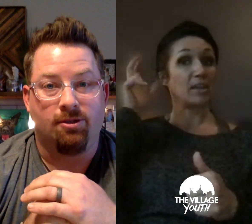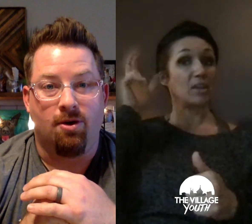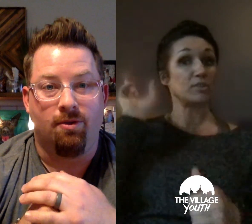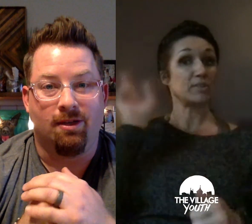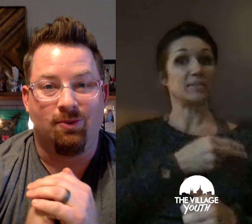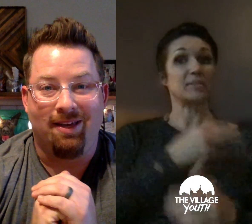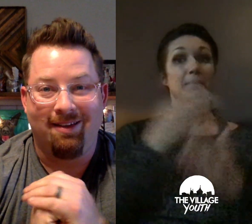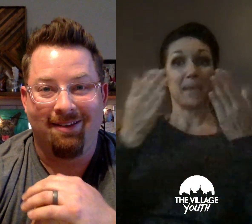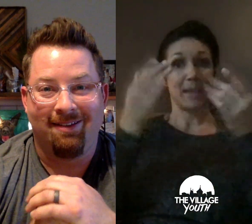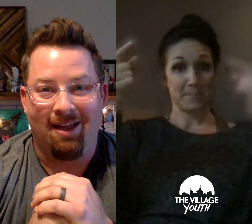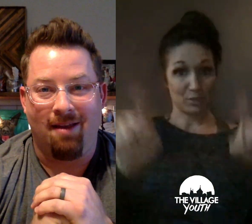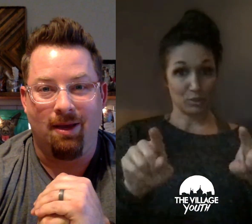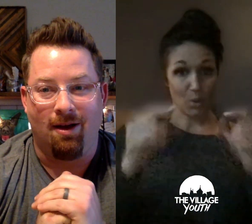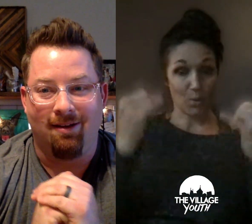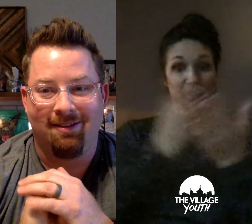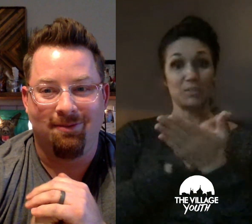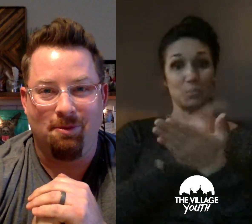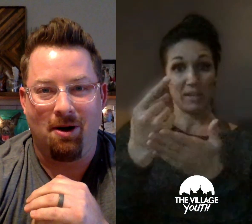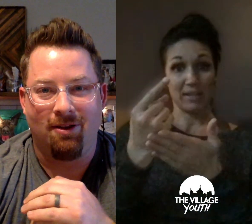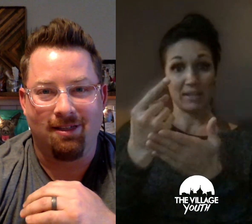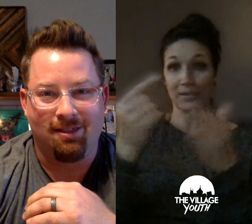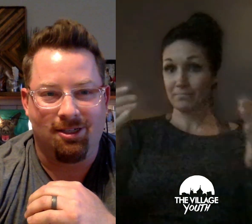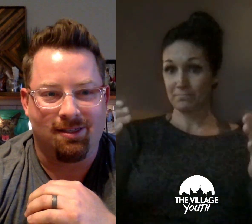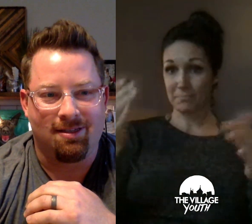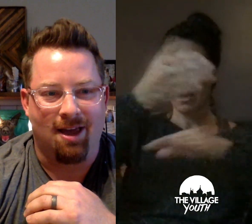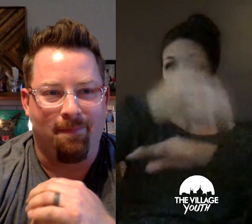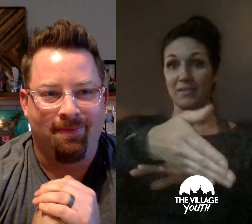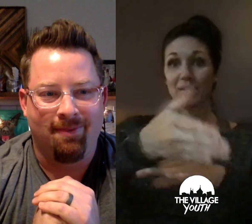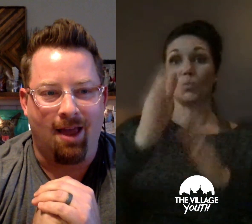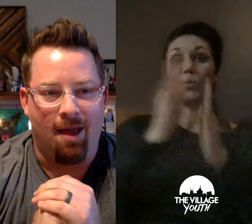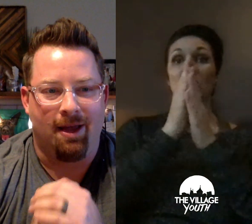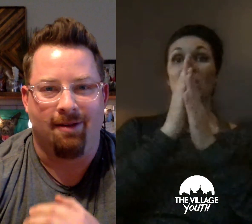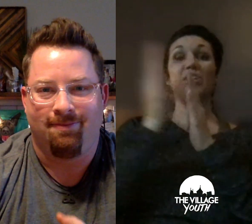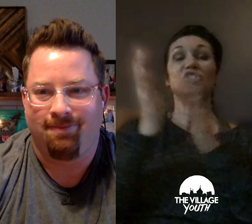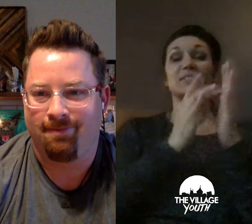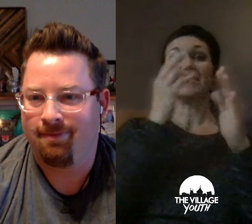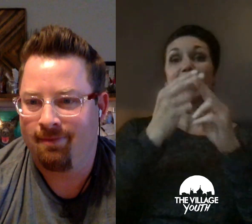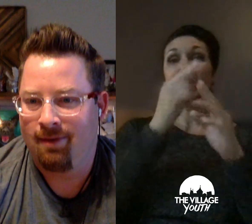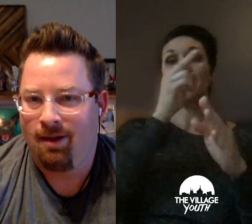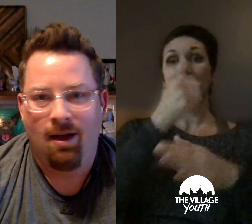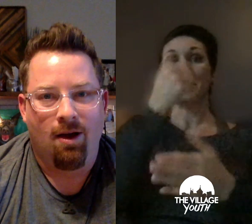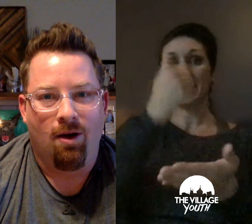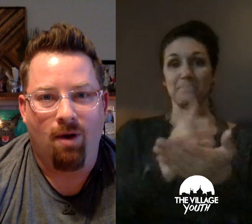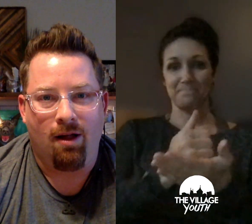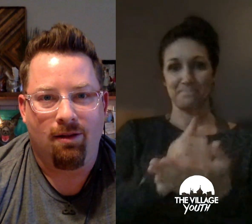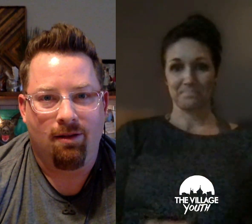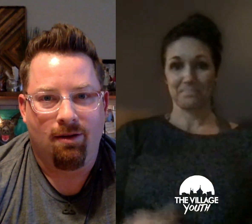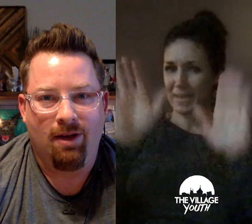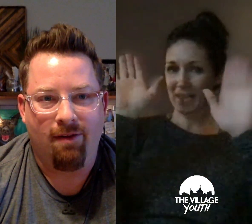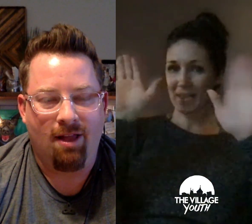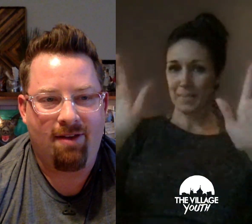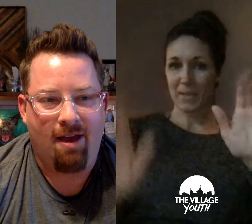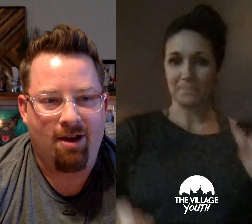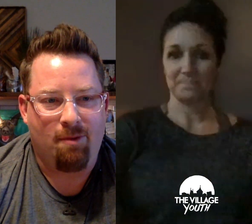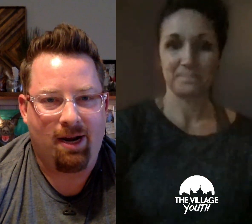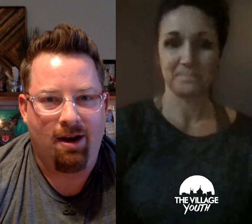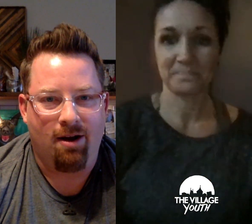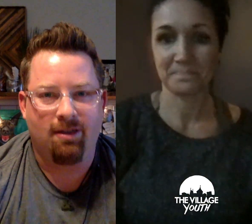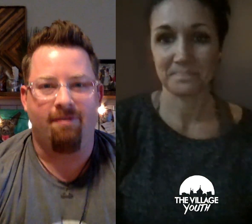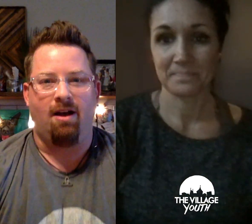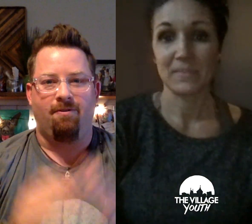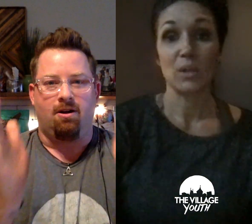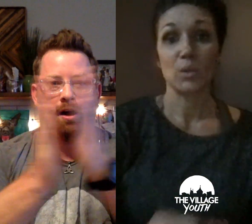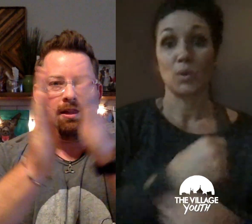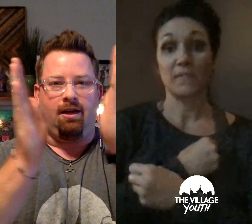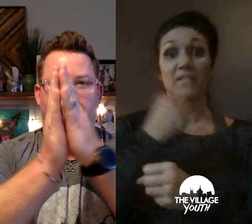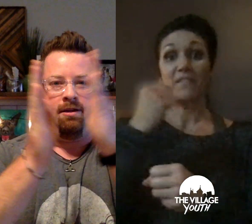it be so this week and beyond. We pray all this in Jesus' name. Amen. Amen. Well, we have loved having everybody here.